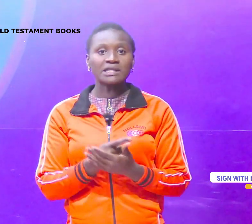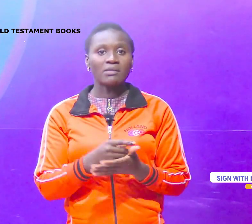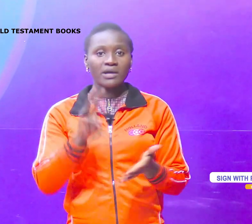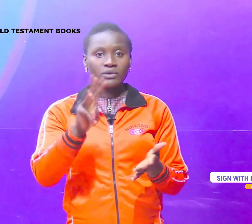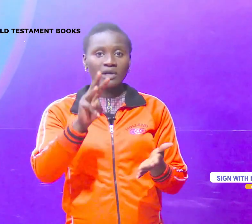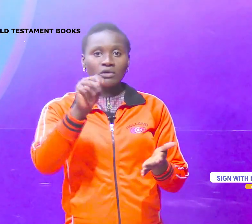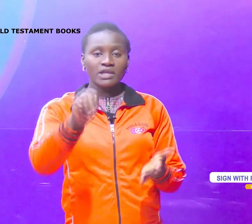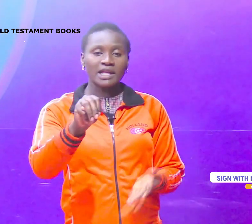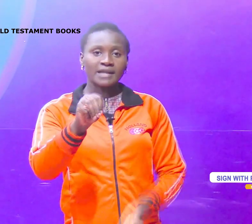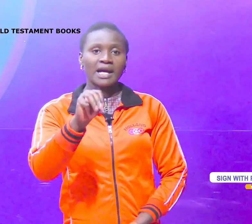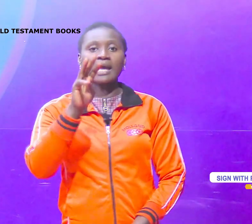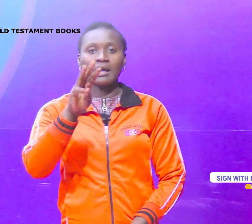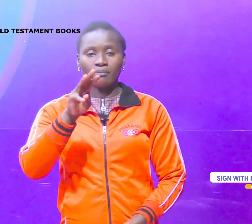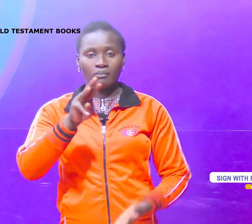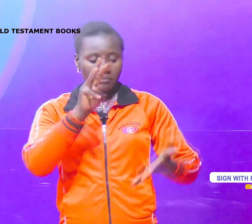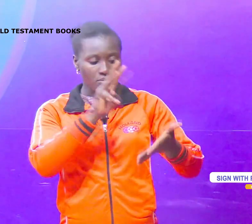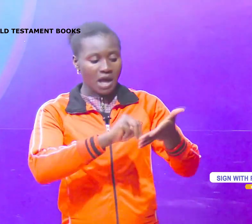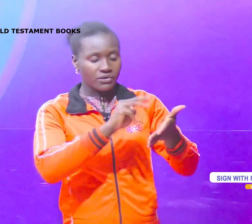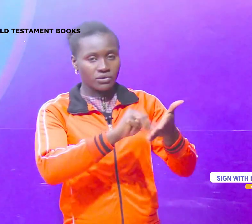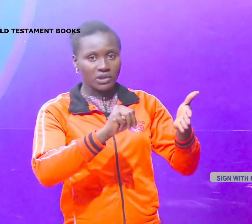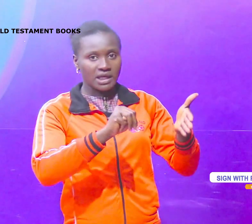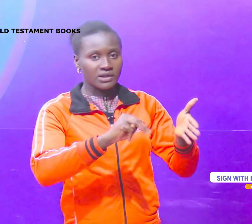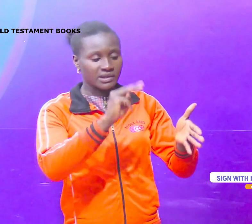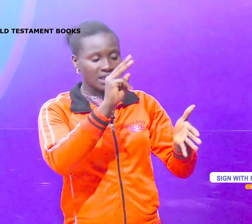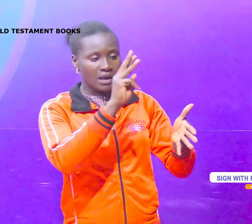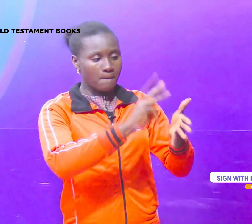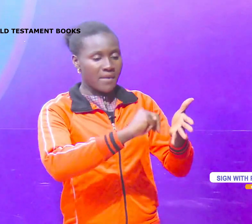Matthew with the letter M. Matthew, like this. Matthew.